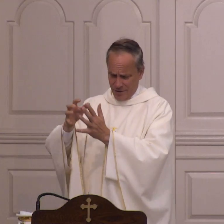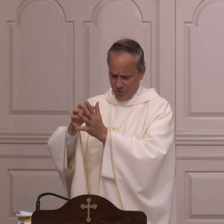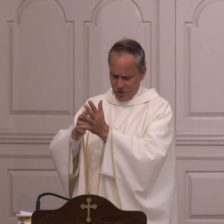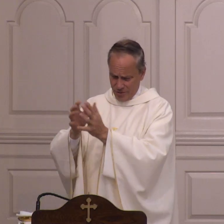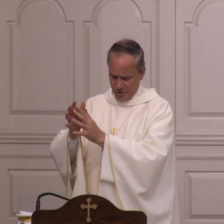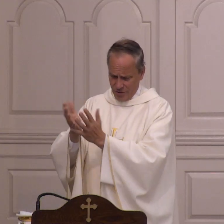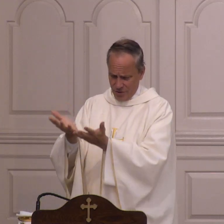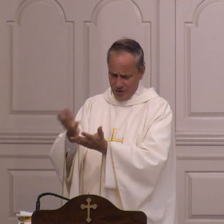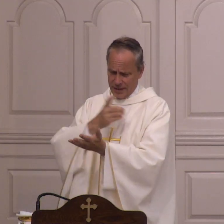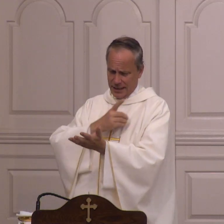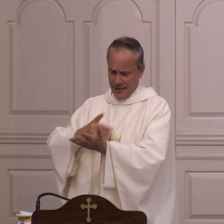He said to them,